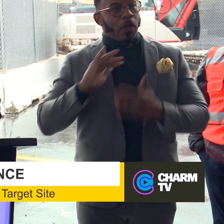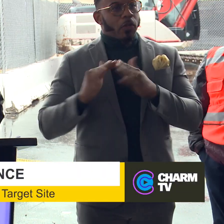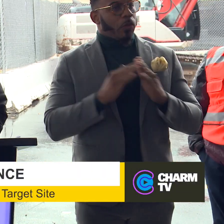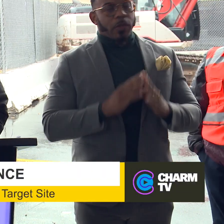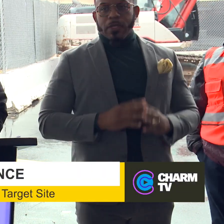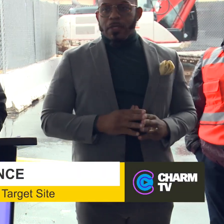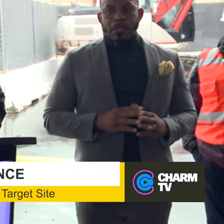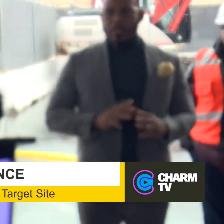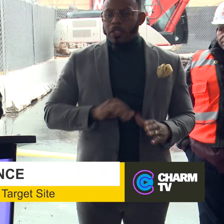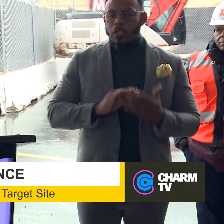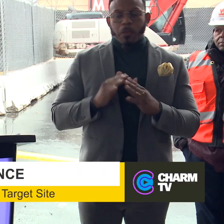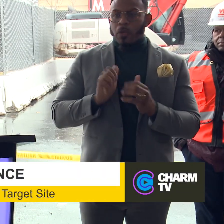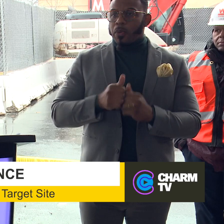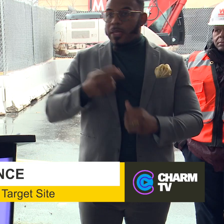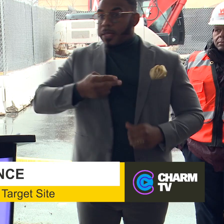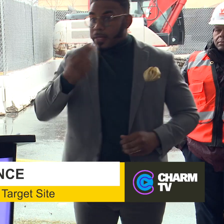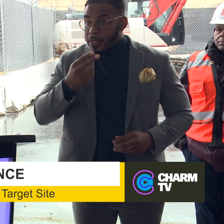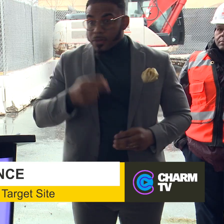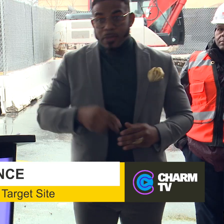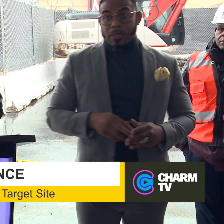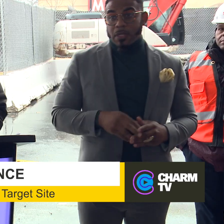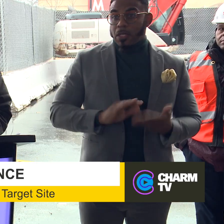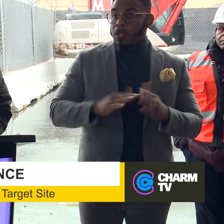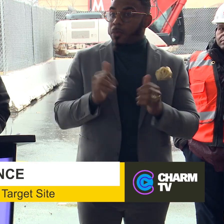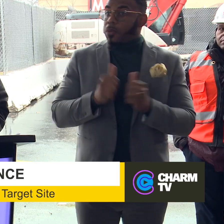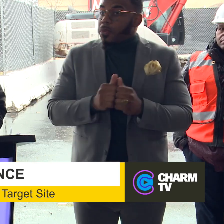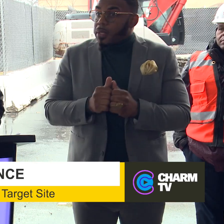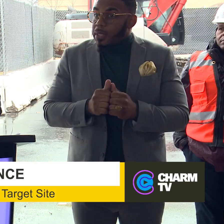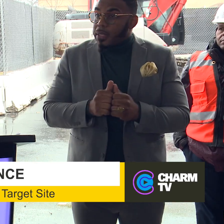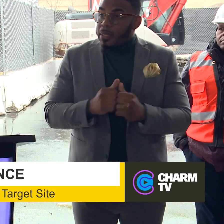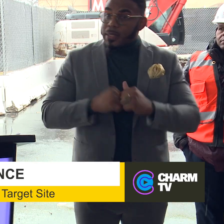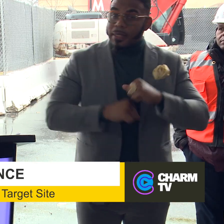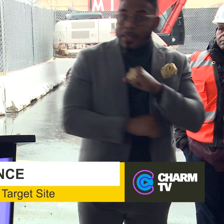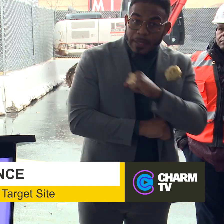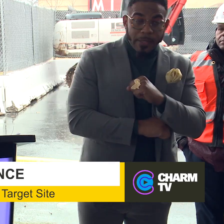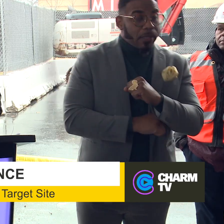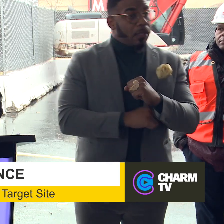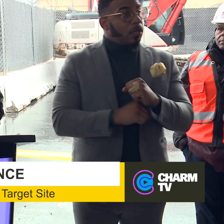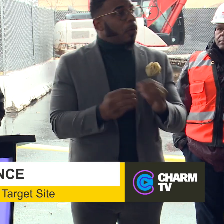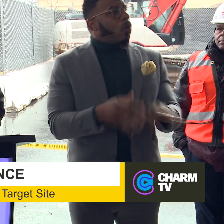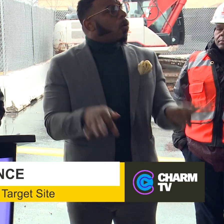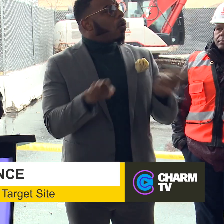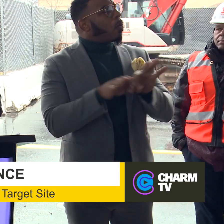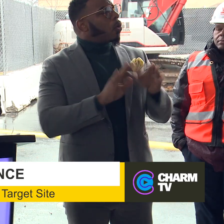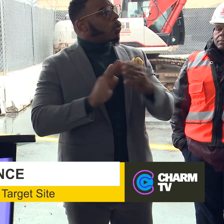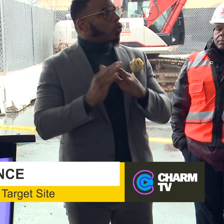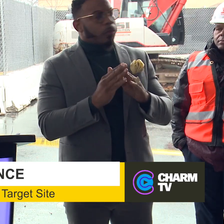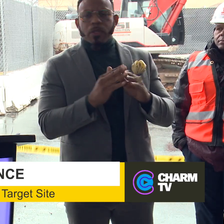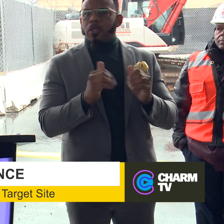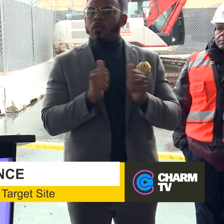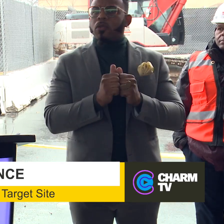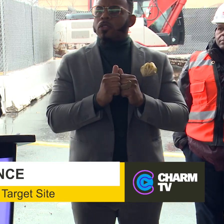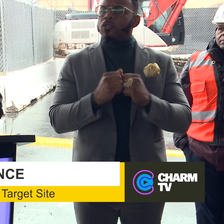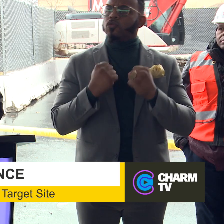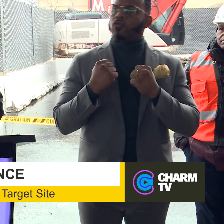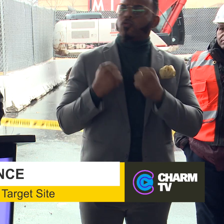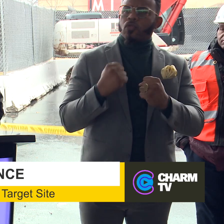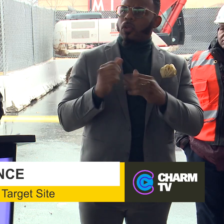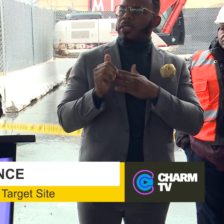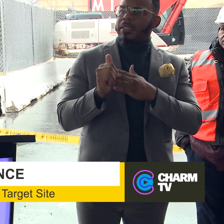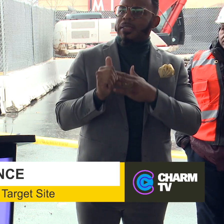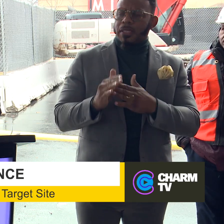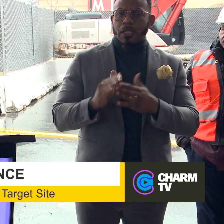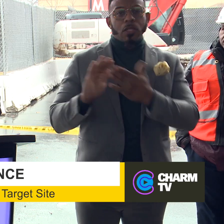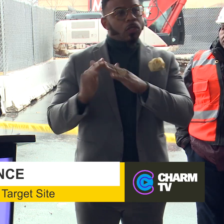community. It's a community with history. It's a community with anchors. But more importantly, it's a community with strong